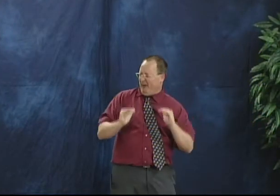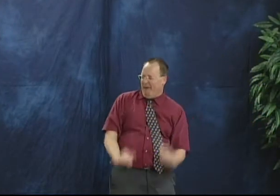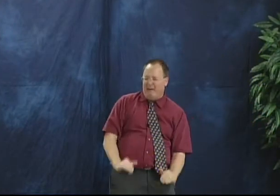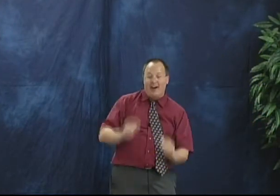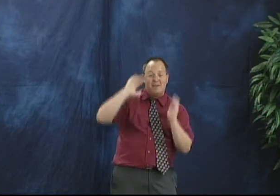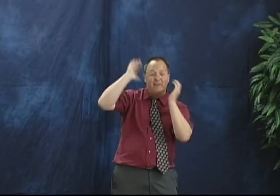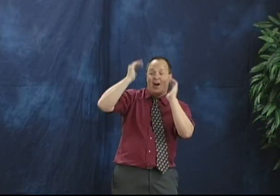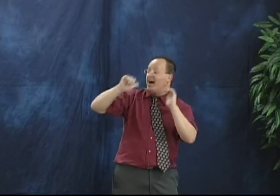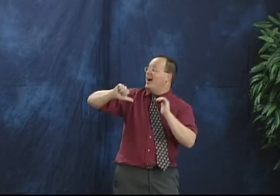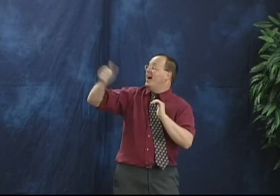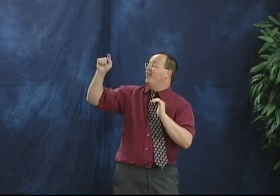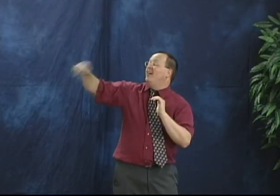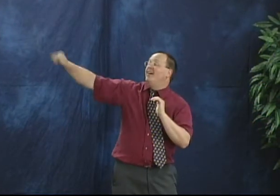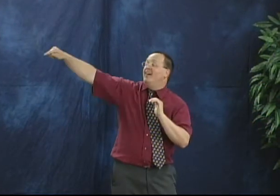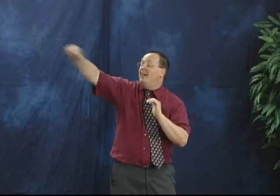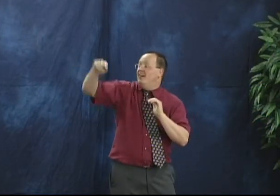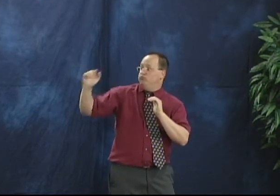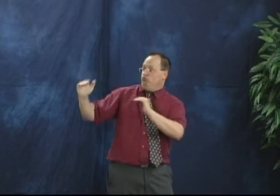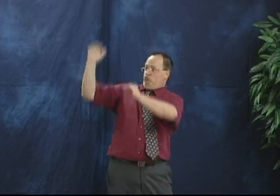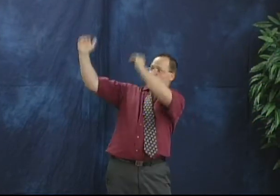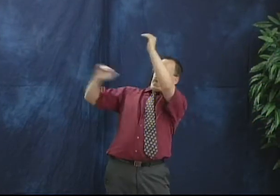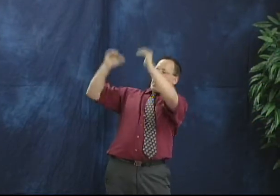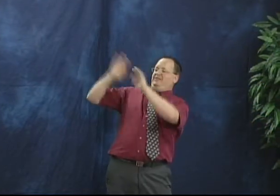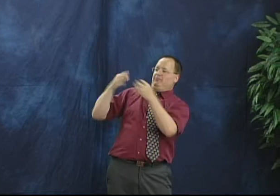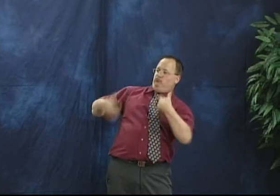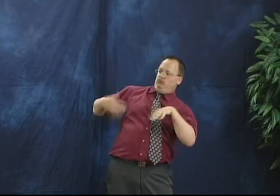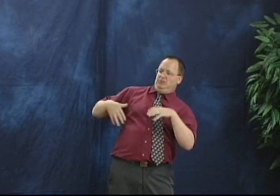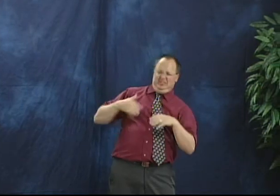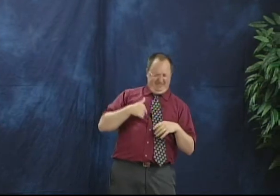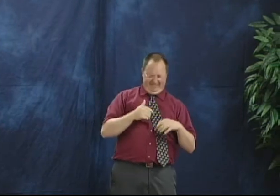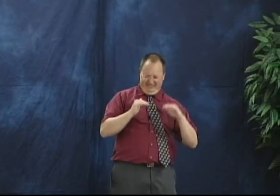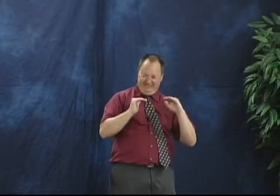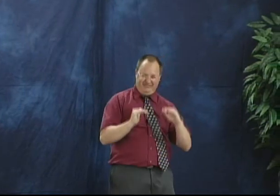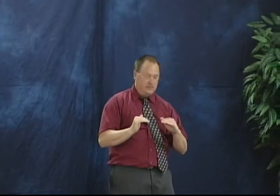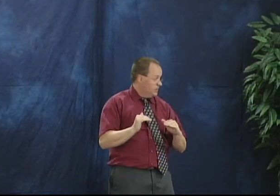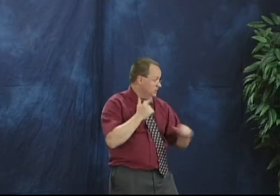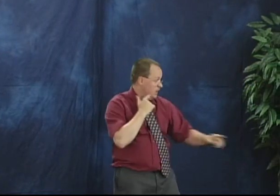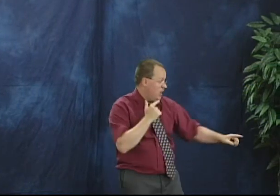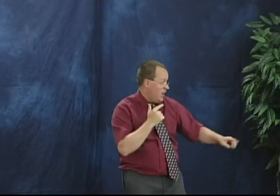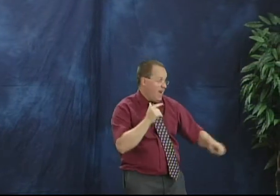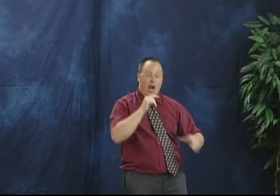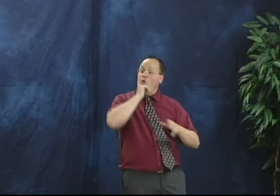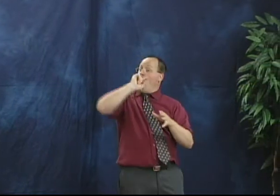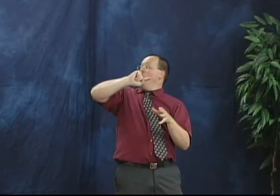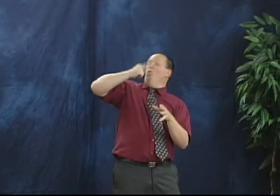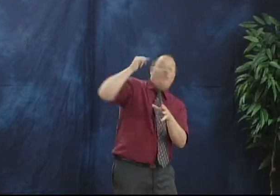Gideon was saying his family was lowly, that there were other families who were much more prominent.